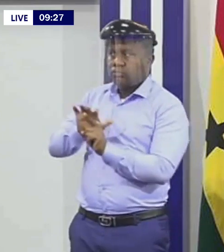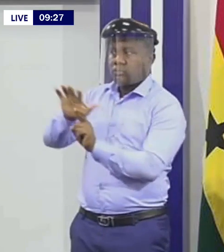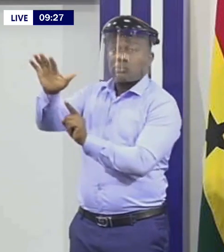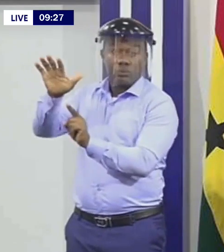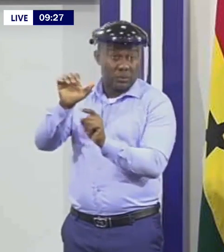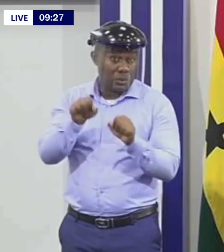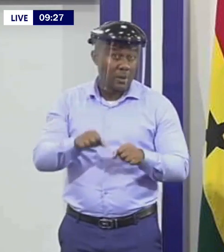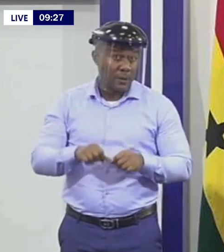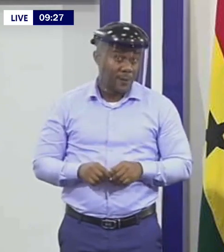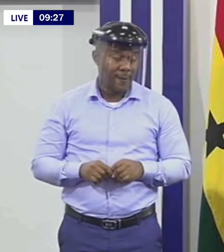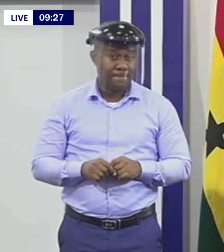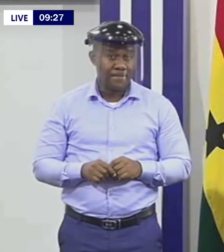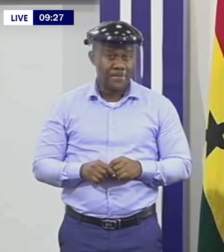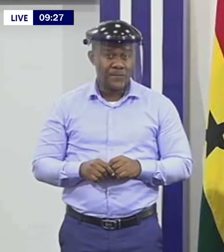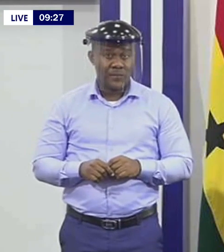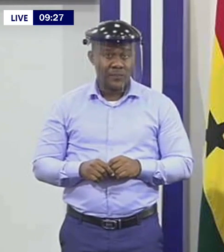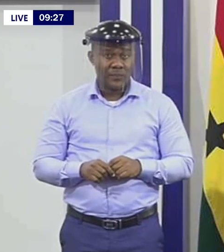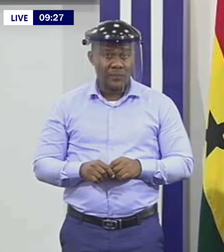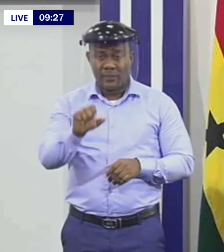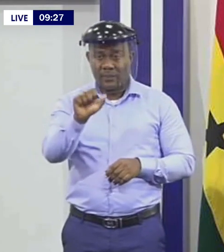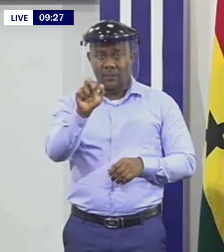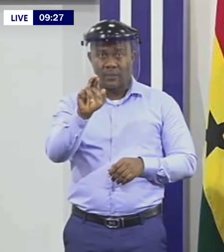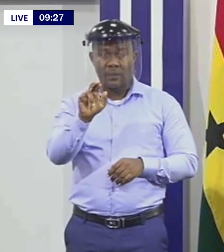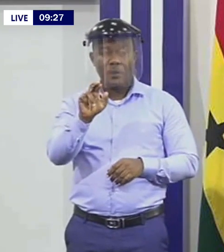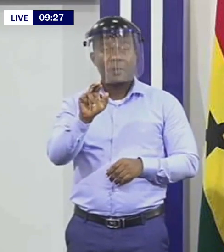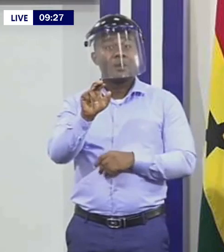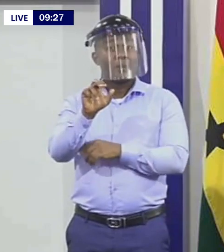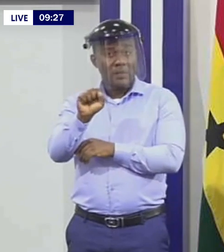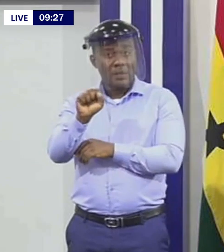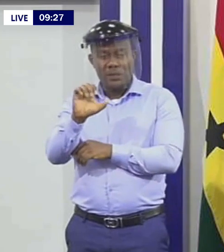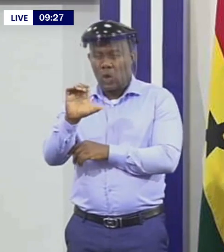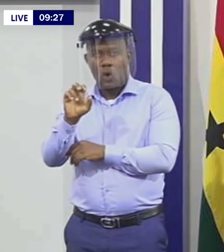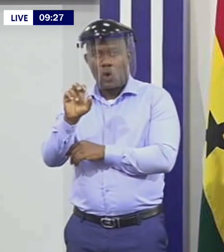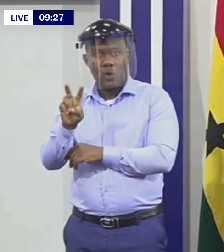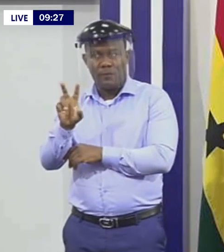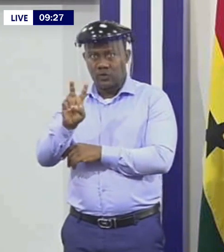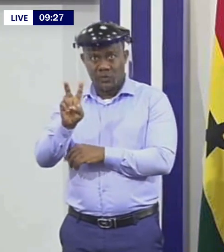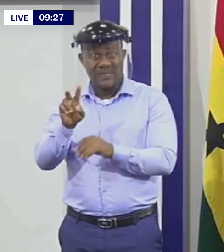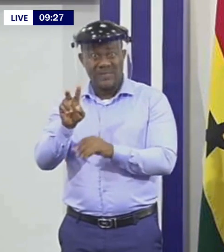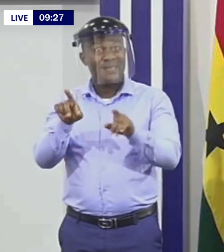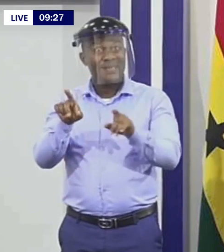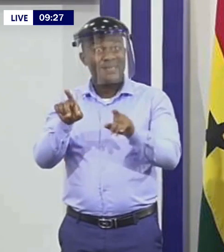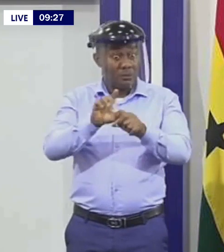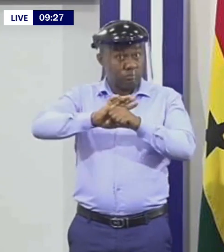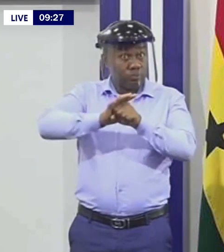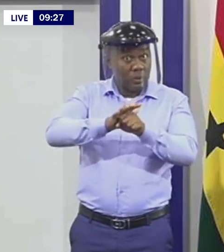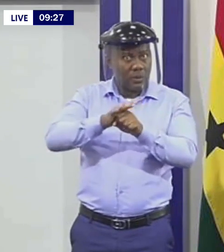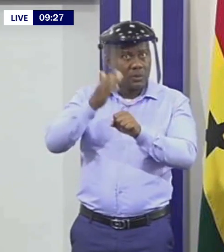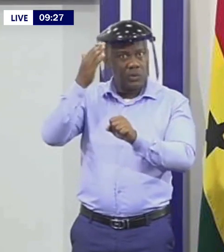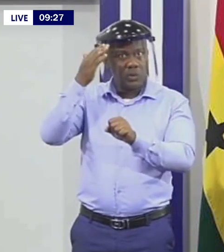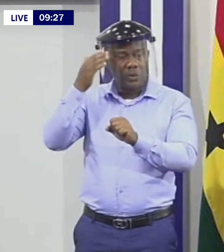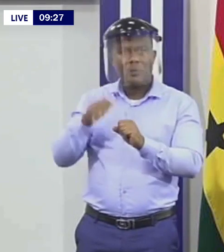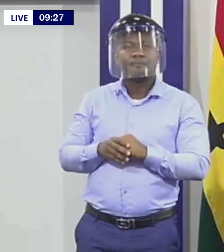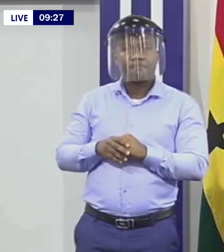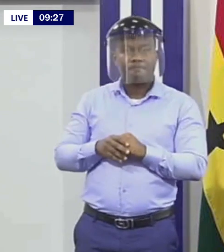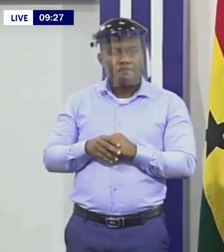others. The SARS-CoV-2 infect cells that have specific protein in